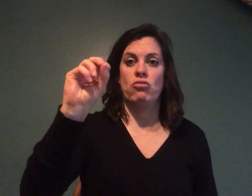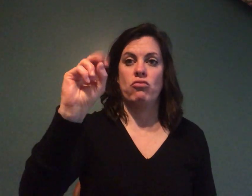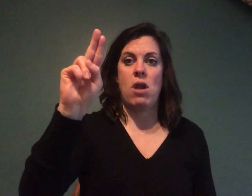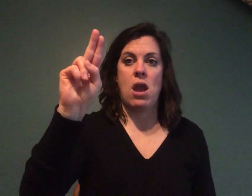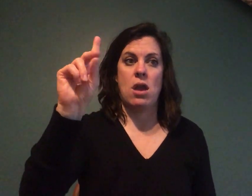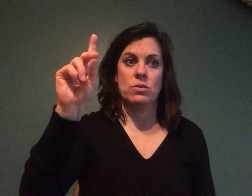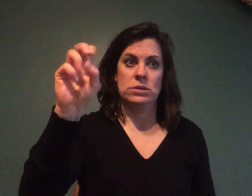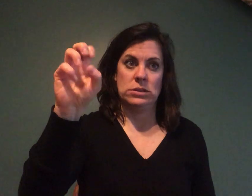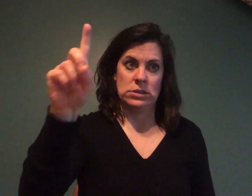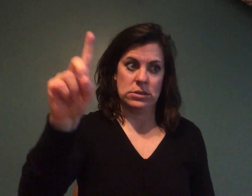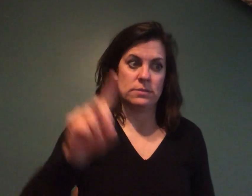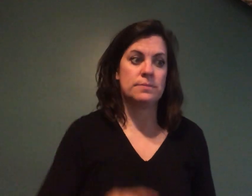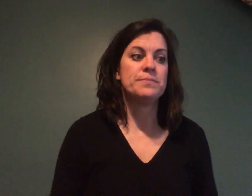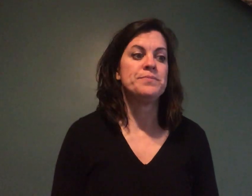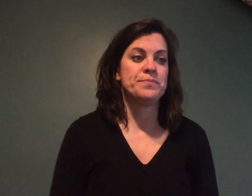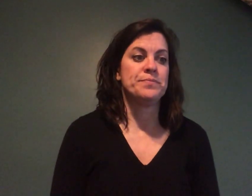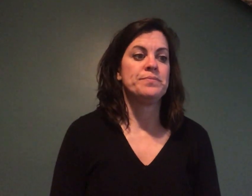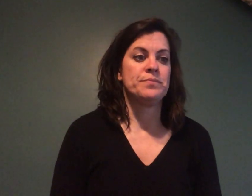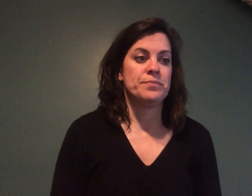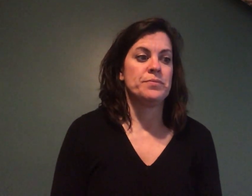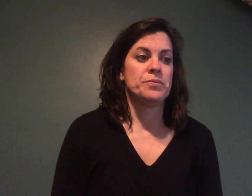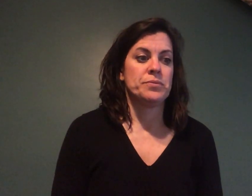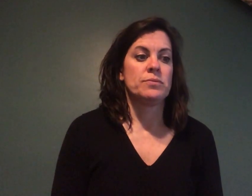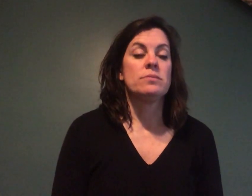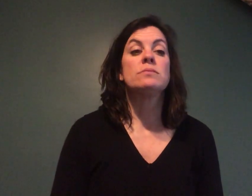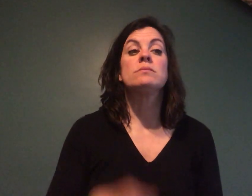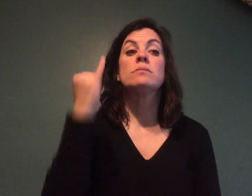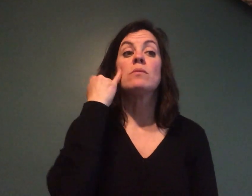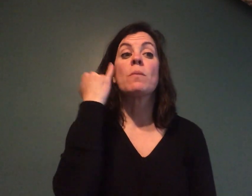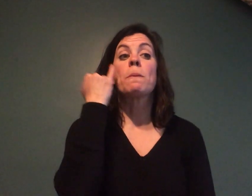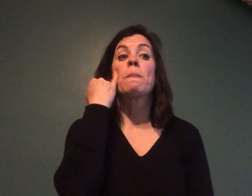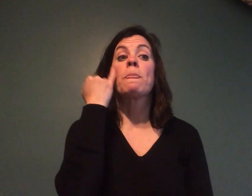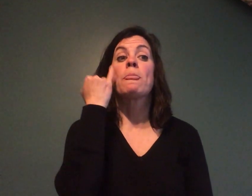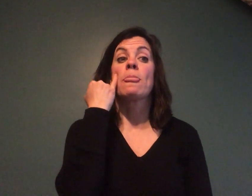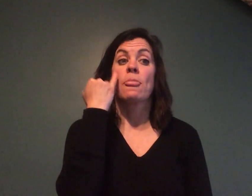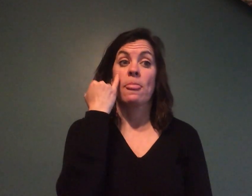the grounding wires that go into a box? Somebody want to tell me what we do with them?